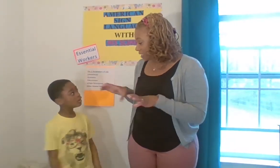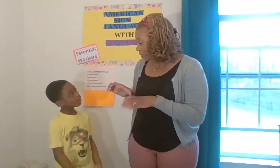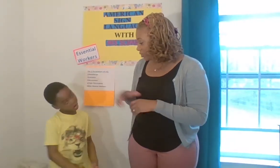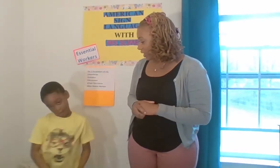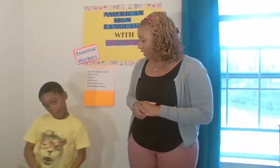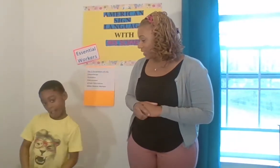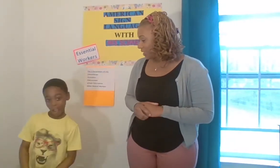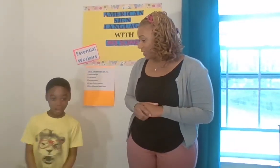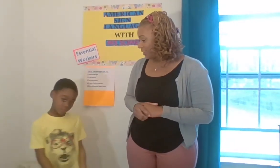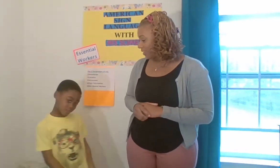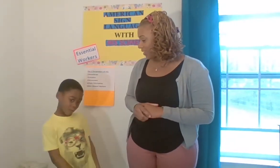do, Jordan?